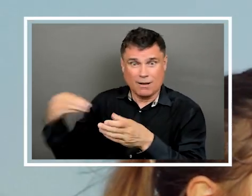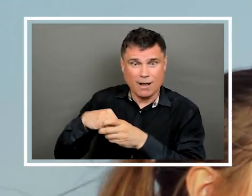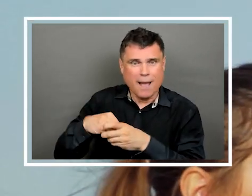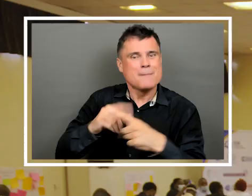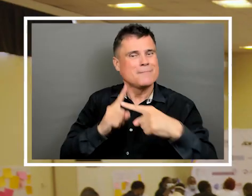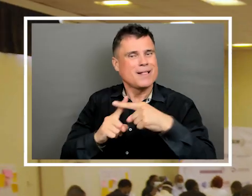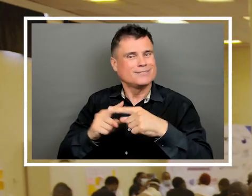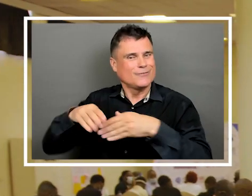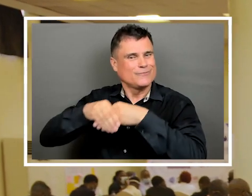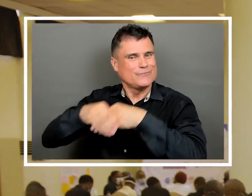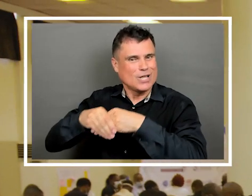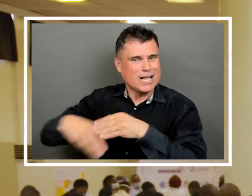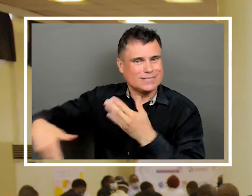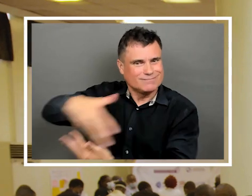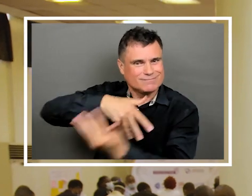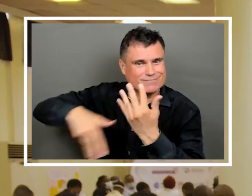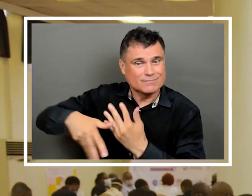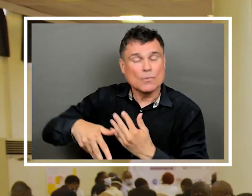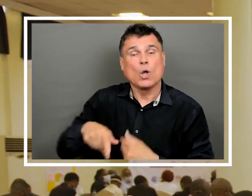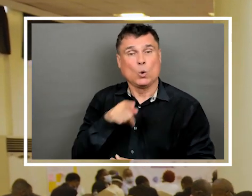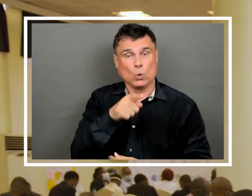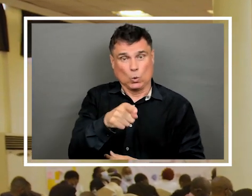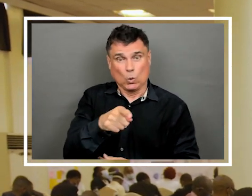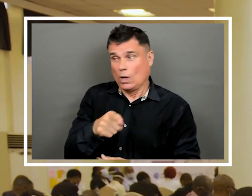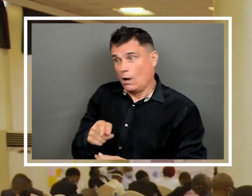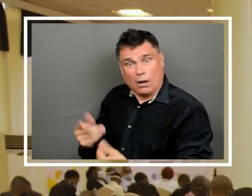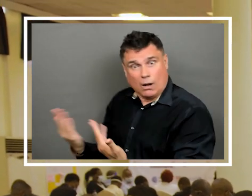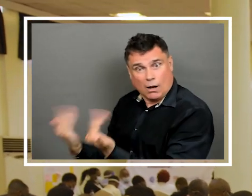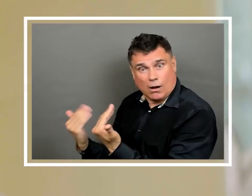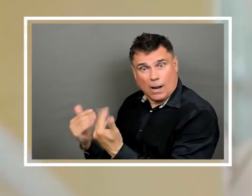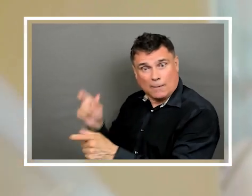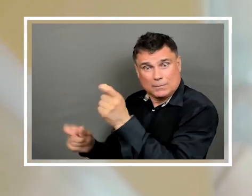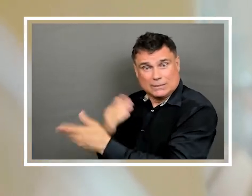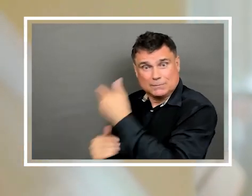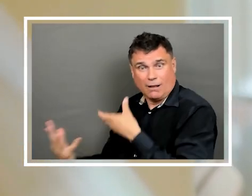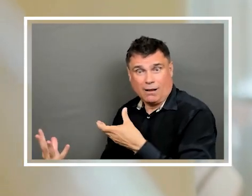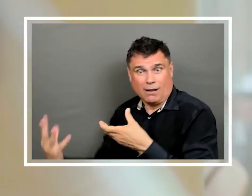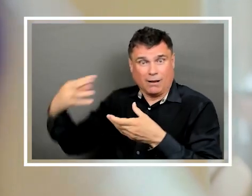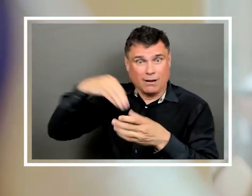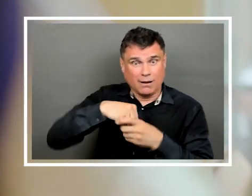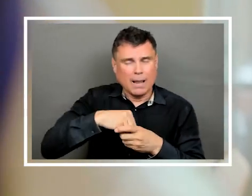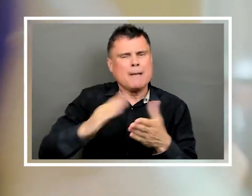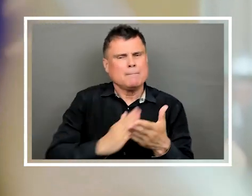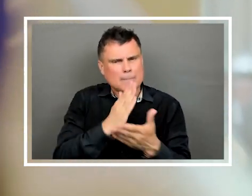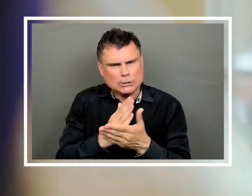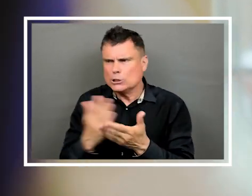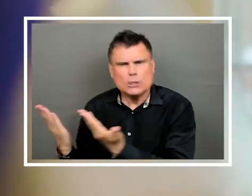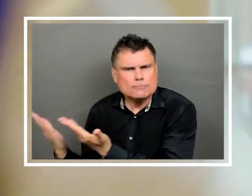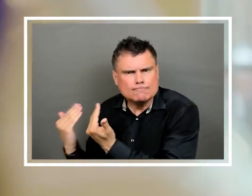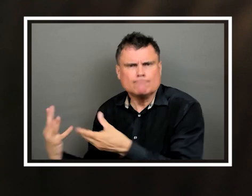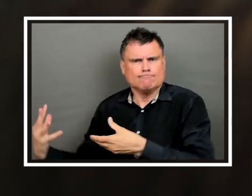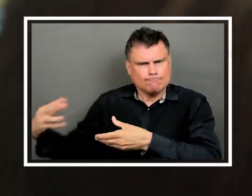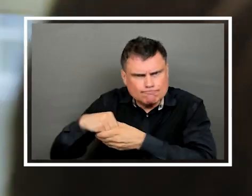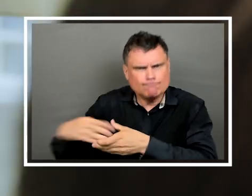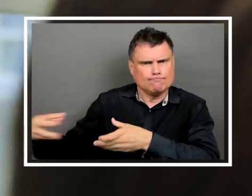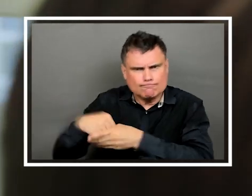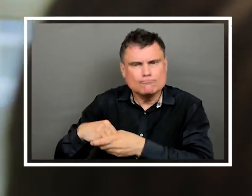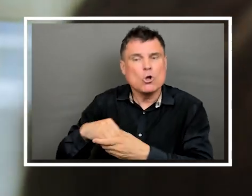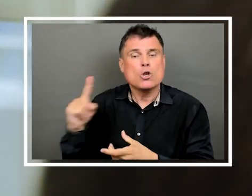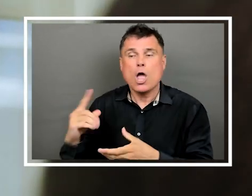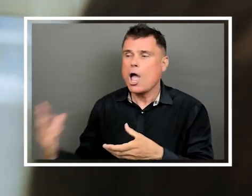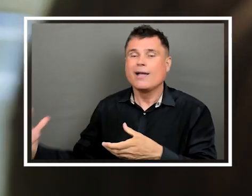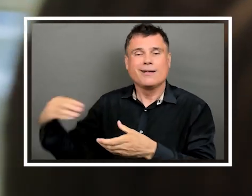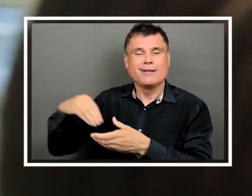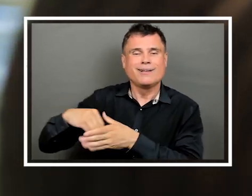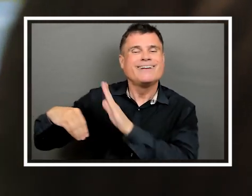friends. So, when you include persons with disabilities, make sure that we are actively engaged. Don't just